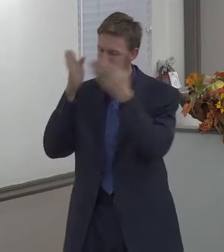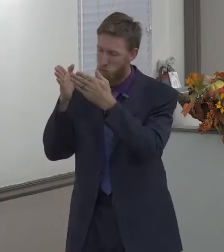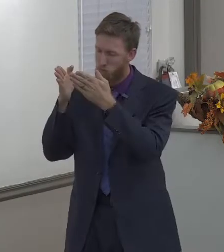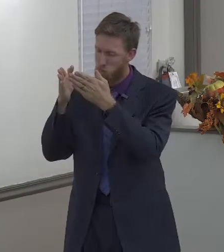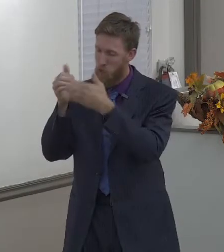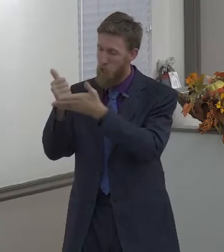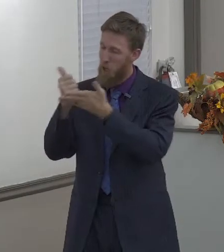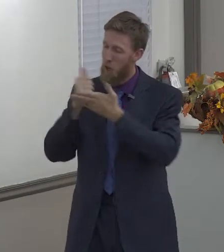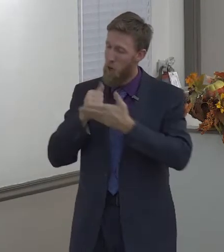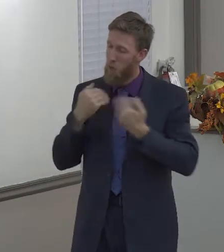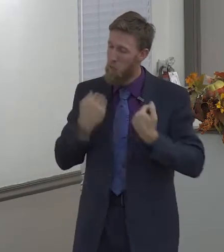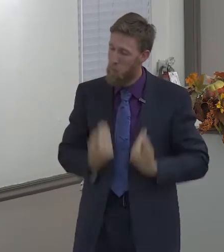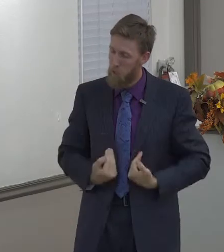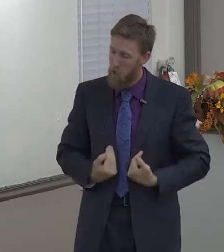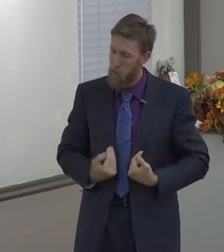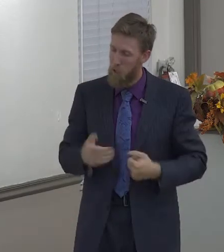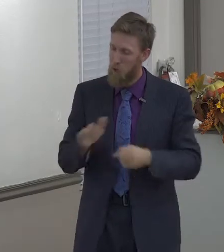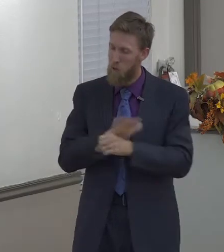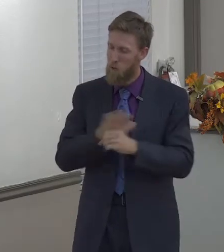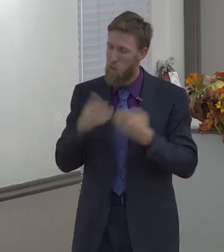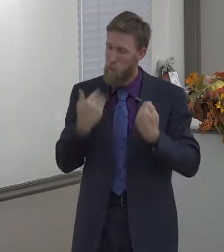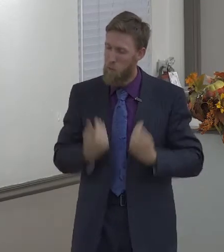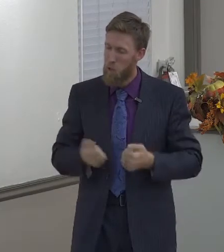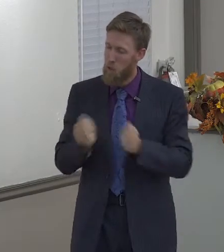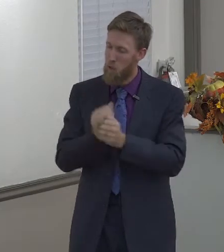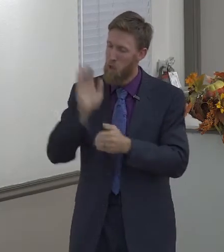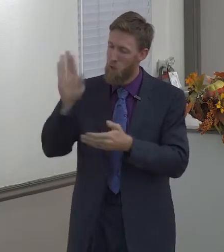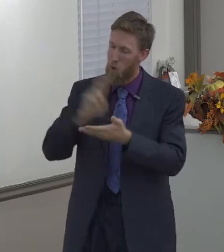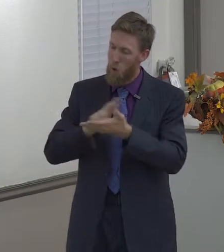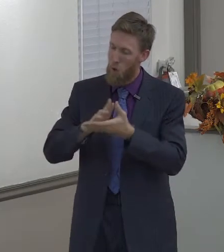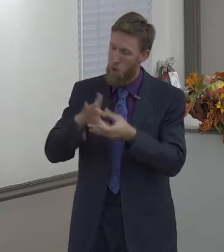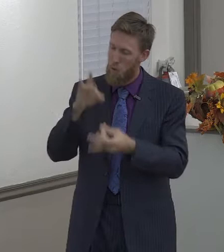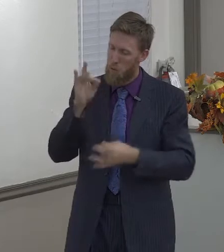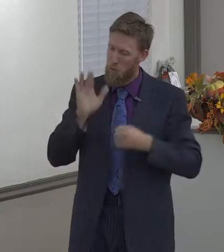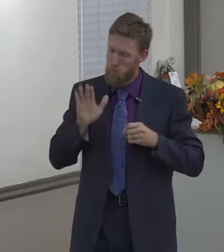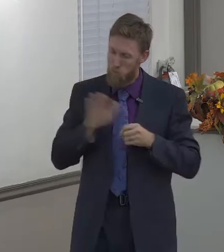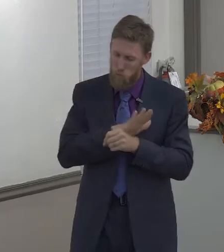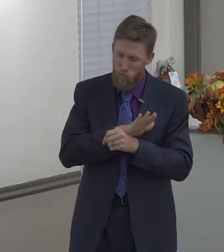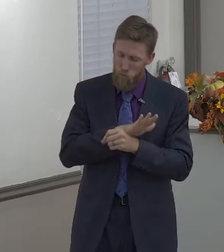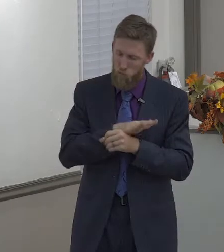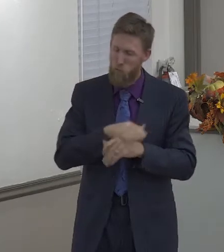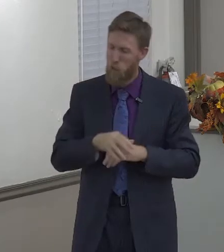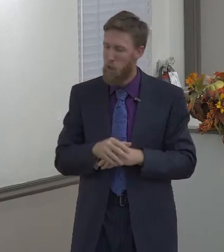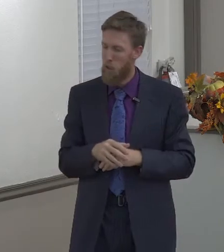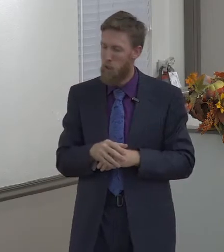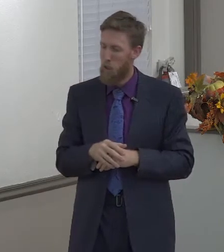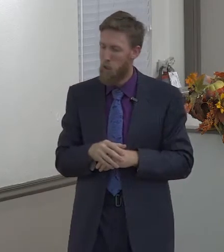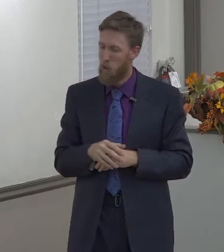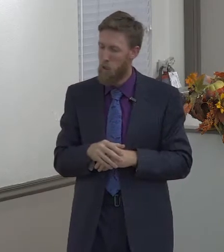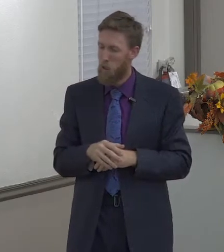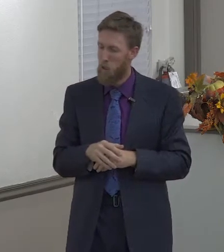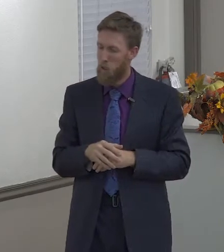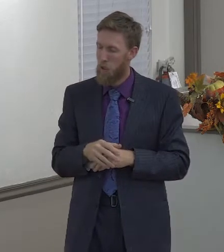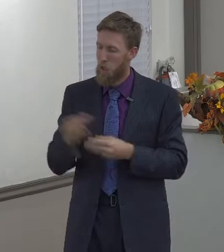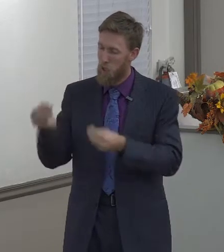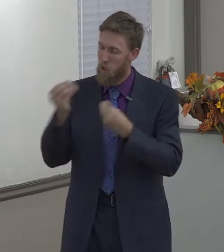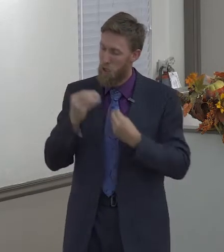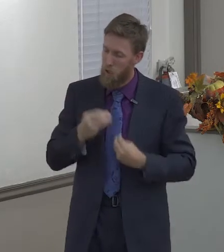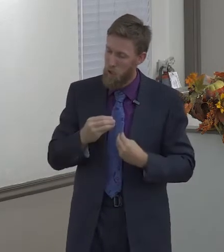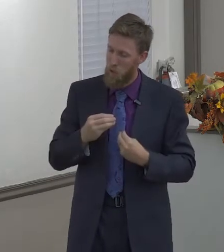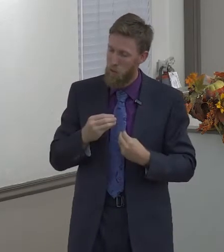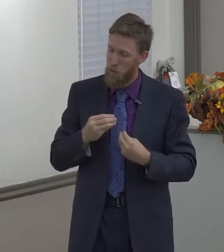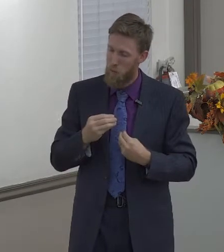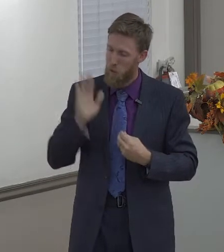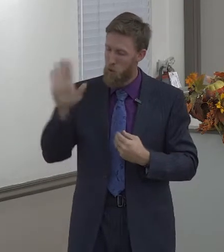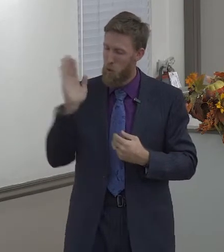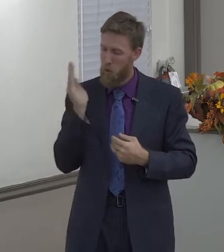the message that you have laid upon my heart. Lord, I pray that you'd be honored and glorified. Keep me from saying anything that I shouldn't say. And Lord,